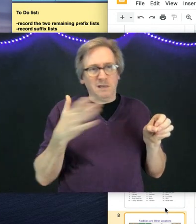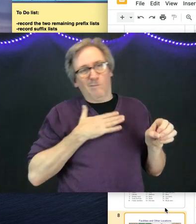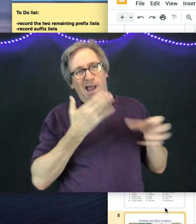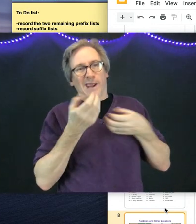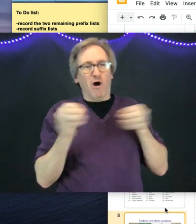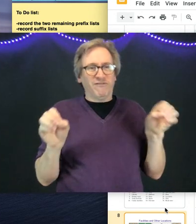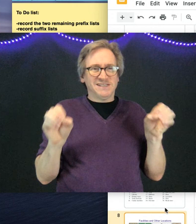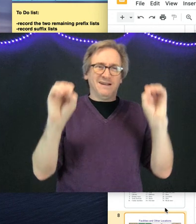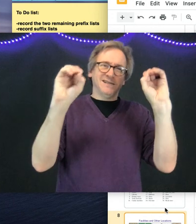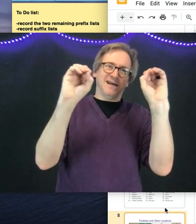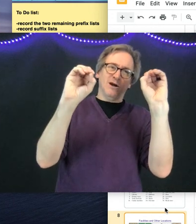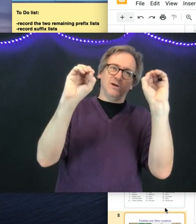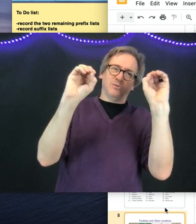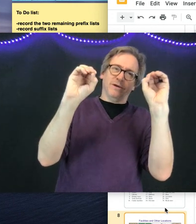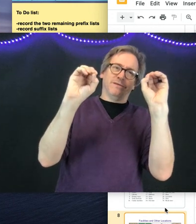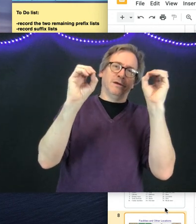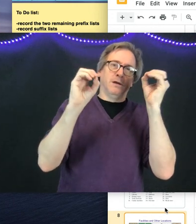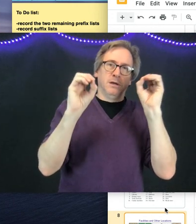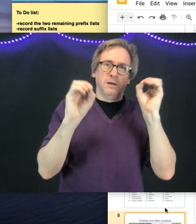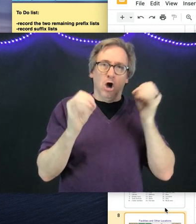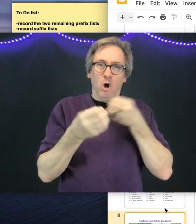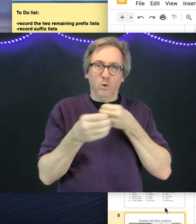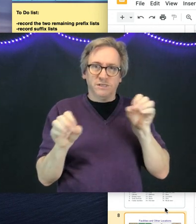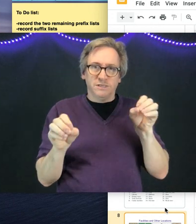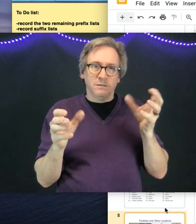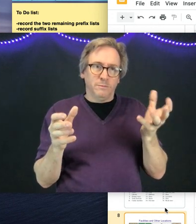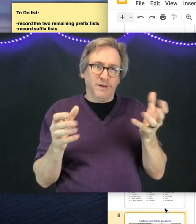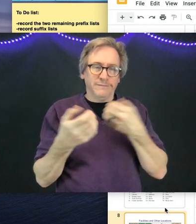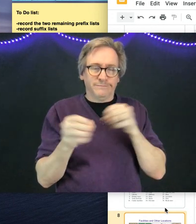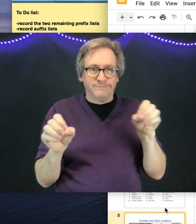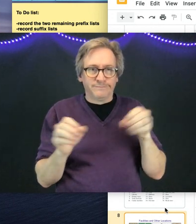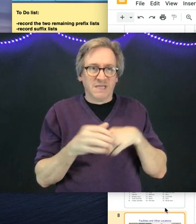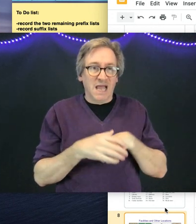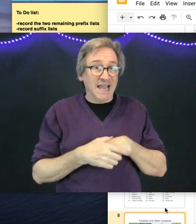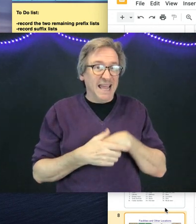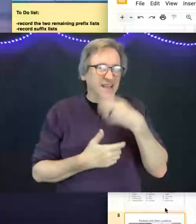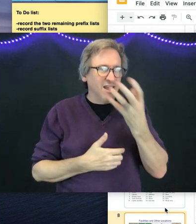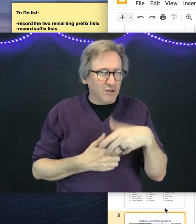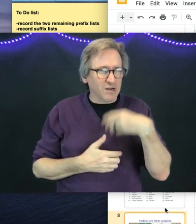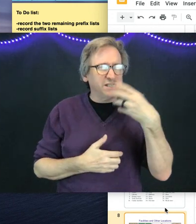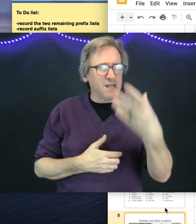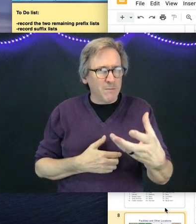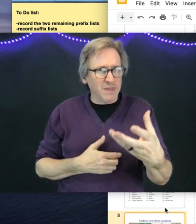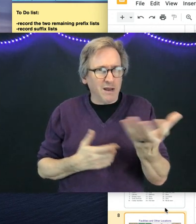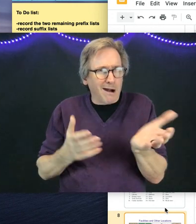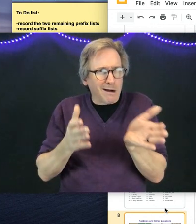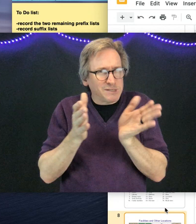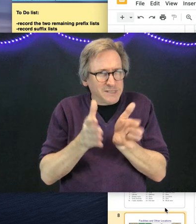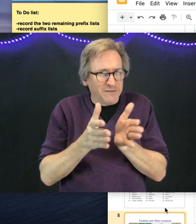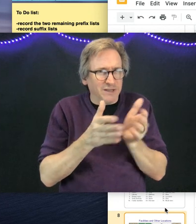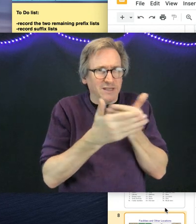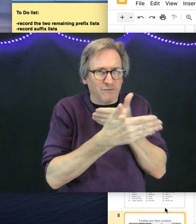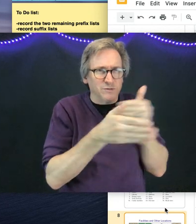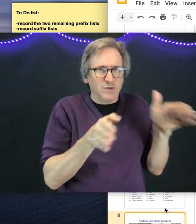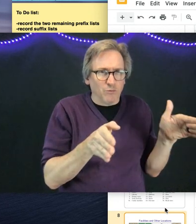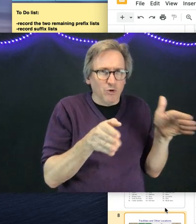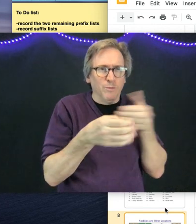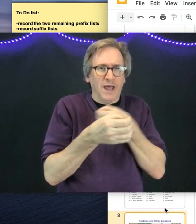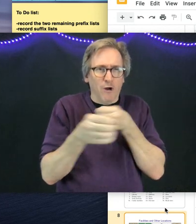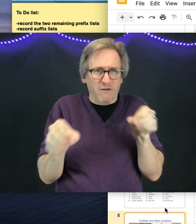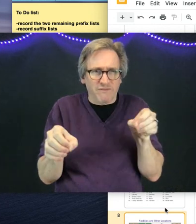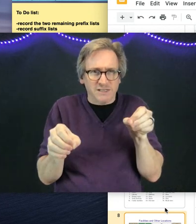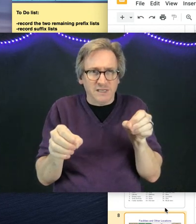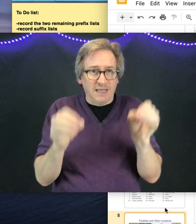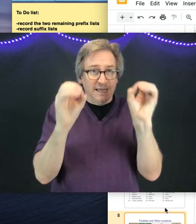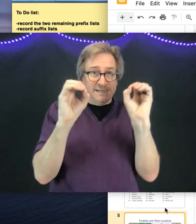Office. My office. I know it's with O's, but again, there are some that are specific. The difference between room